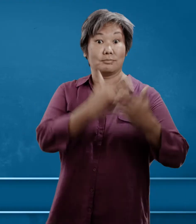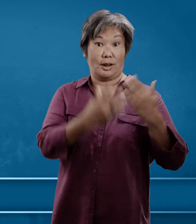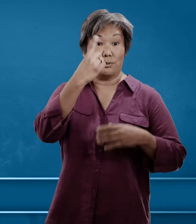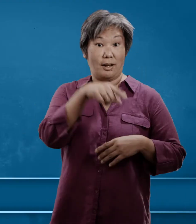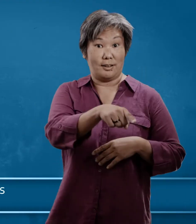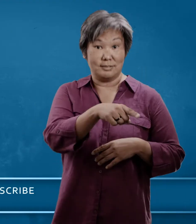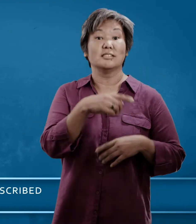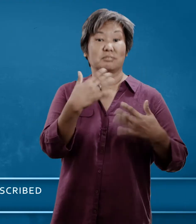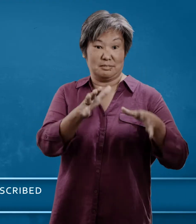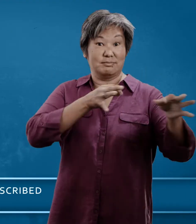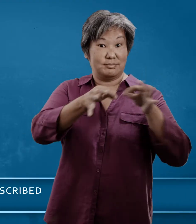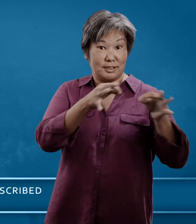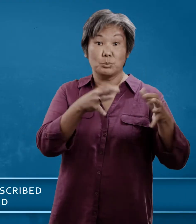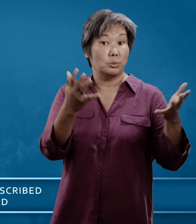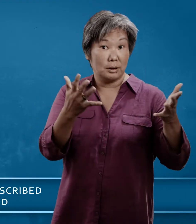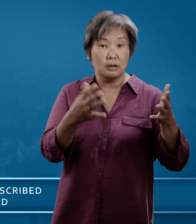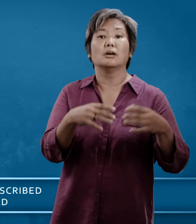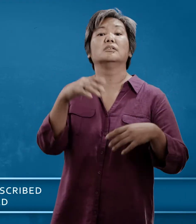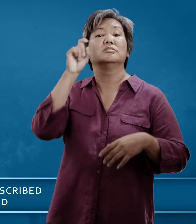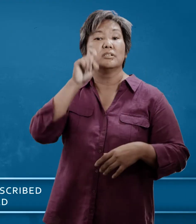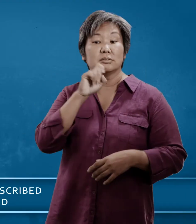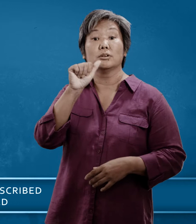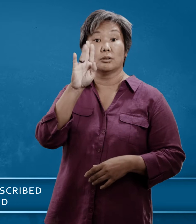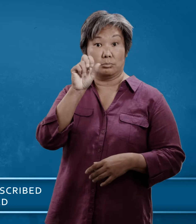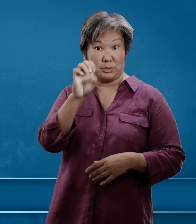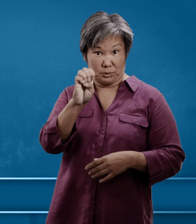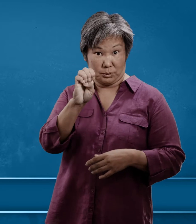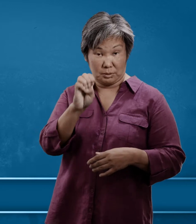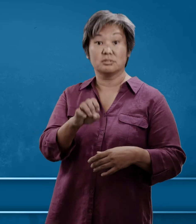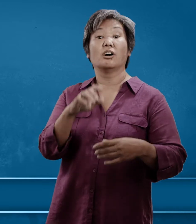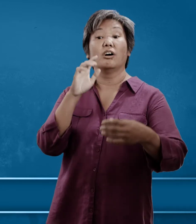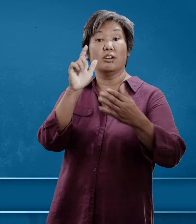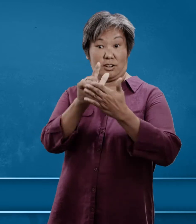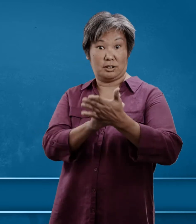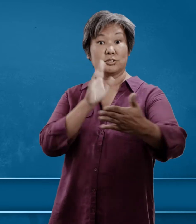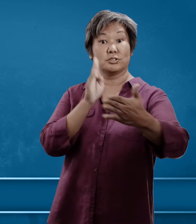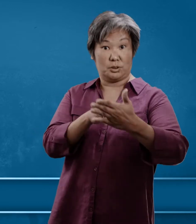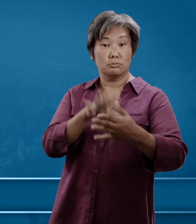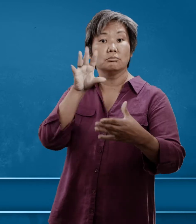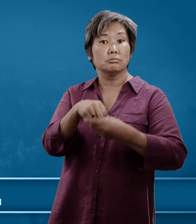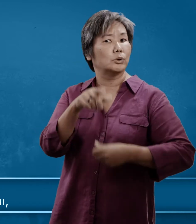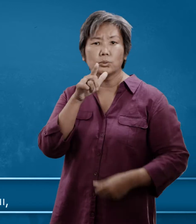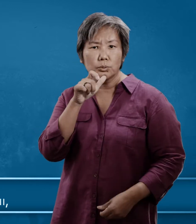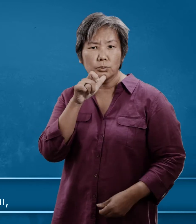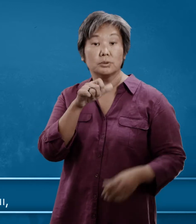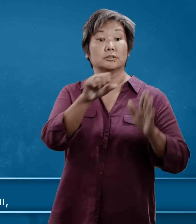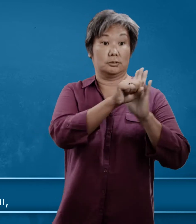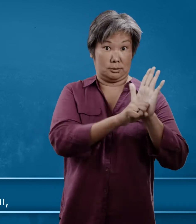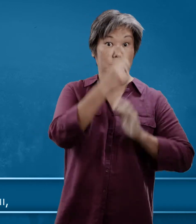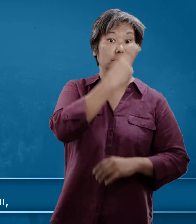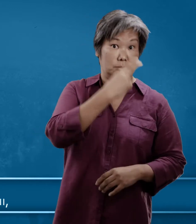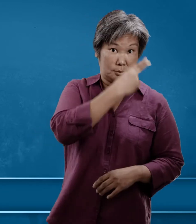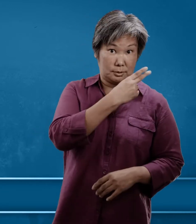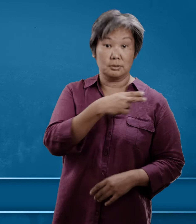In Part 1 of this video, we described the basic settlement reached in the sexual abuse lawsuit involving the state of Hawaii, the